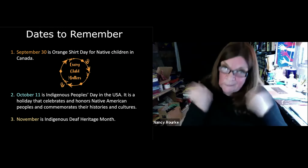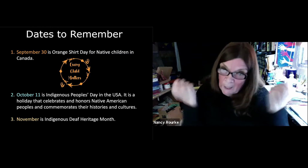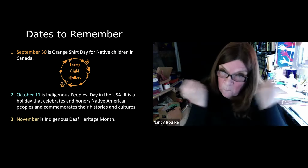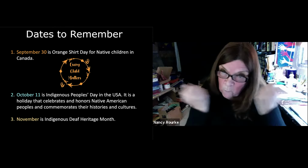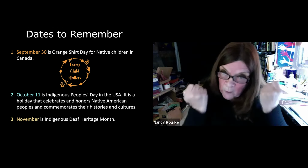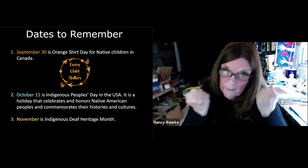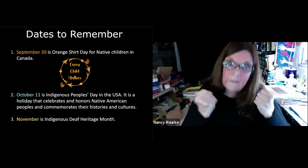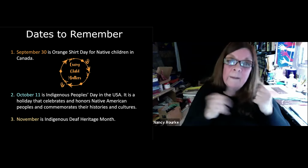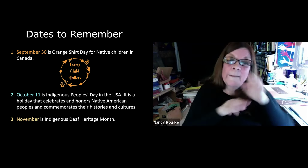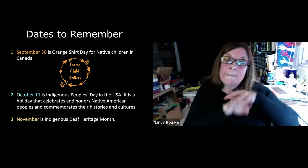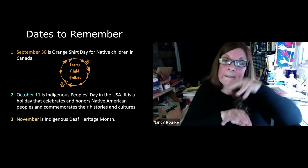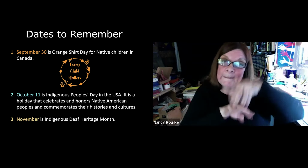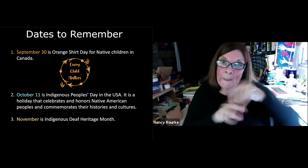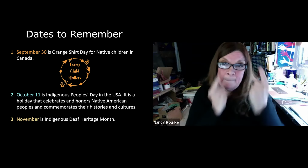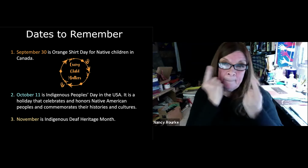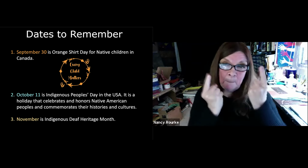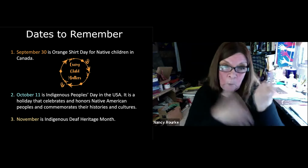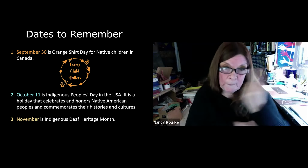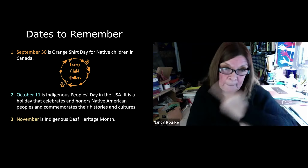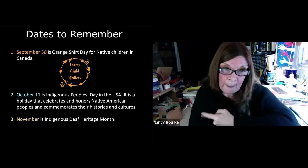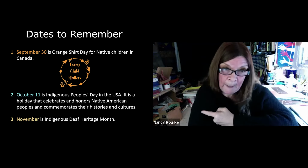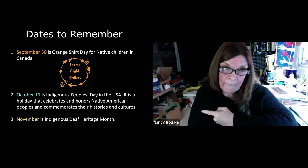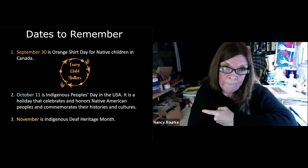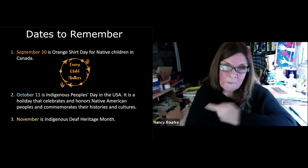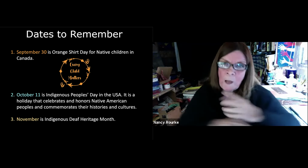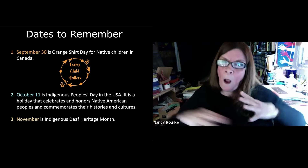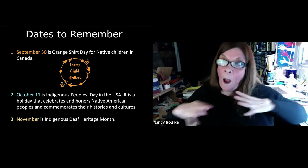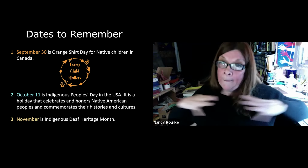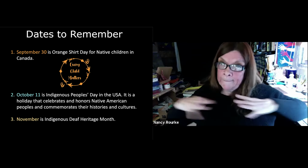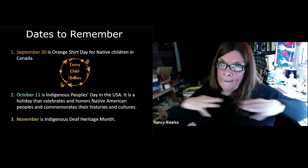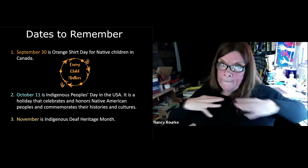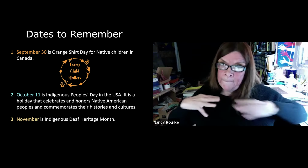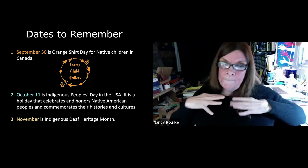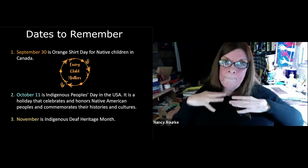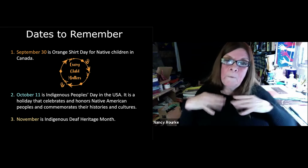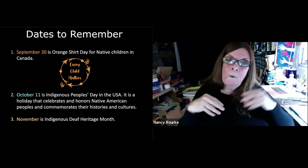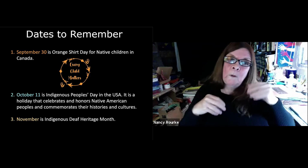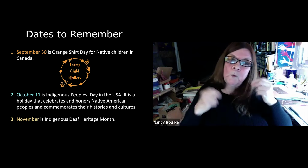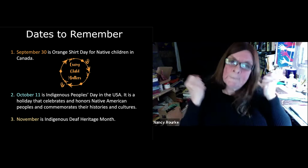There has been a change. And so, we are now celebrating Indigenous Peoples Day.